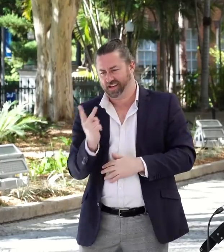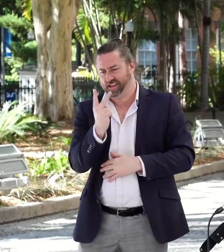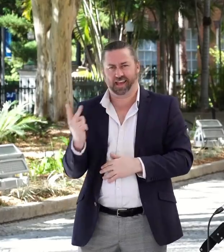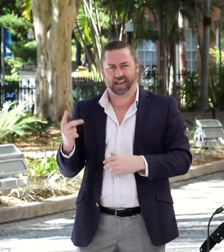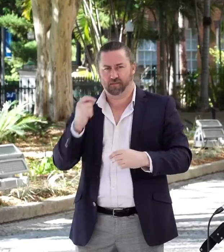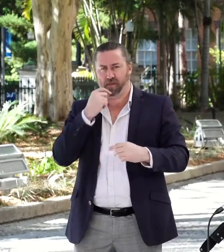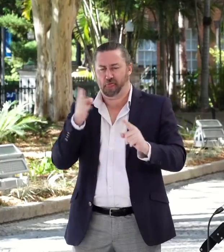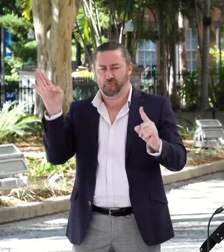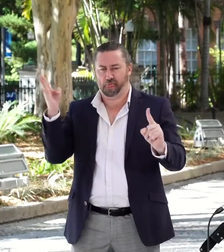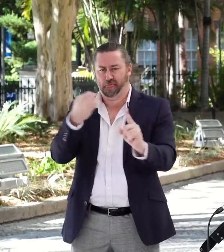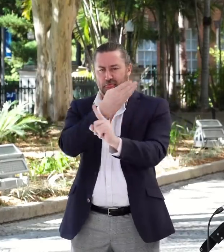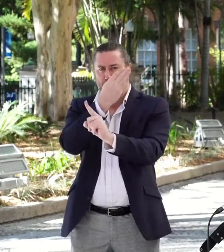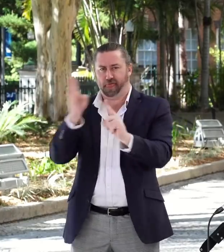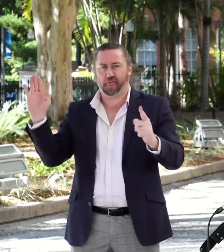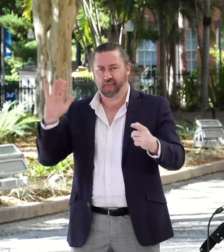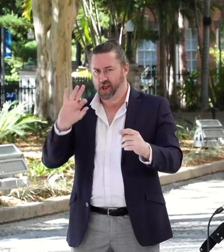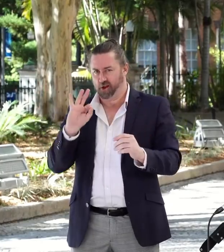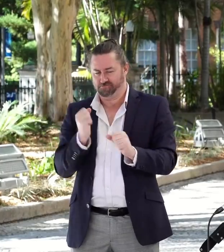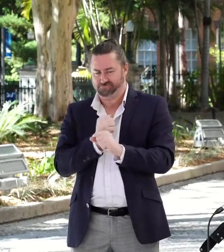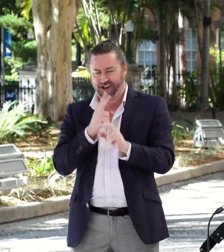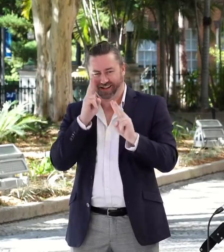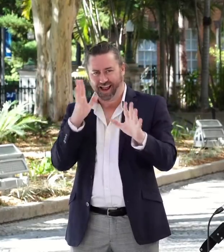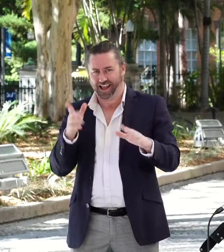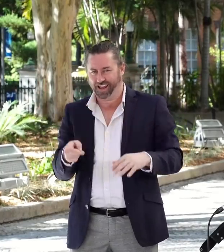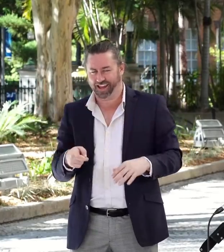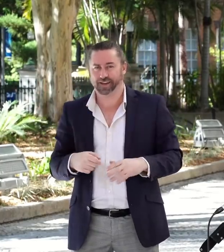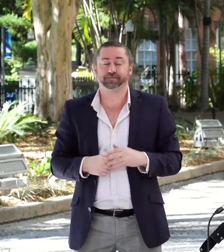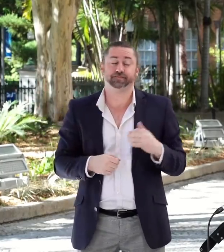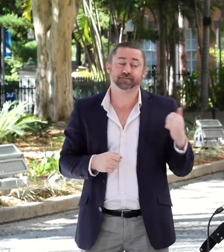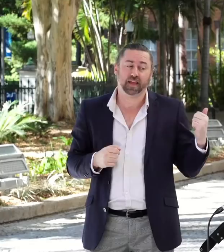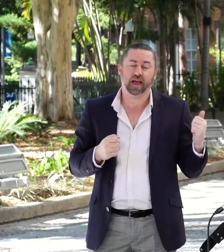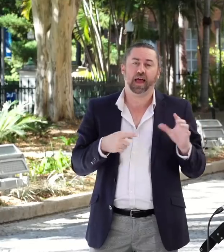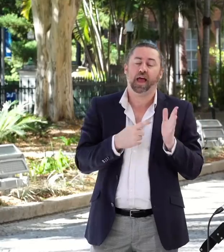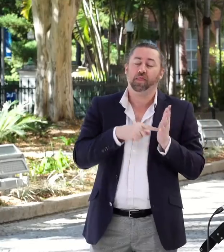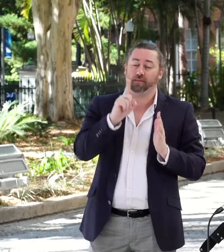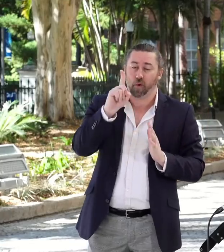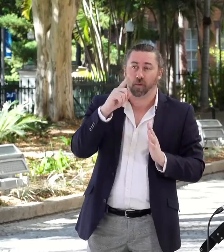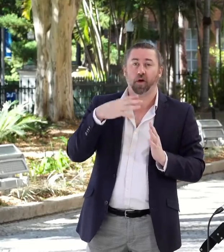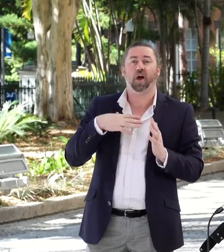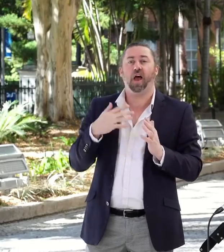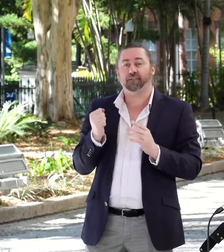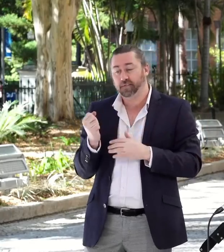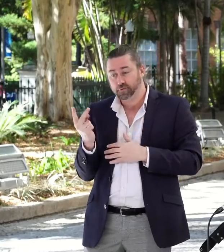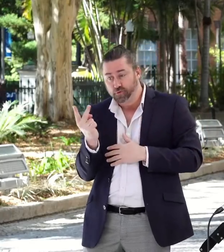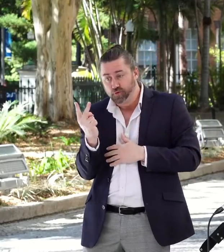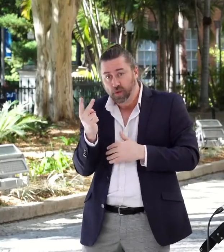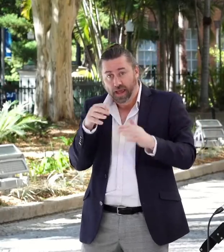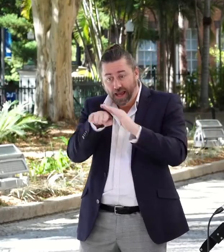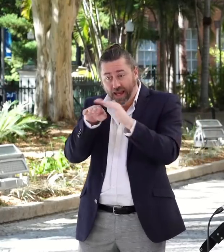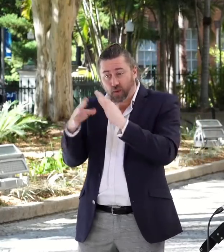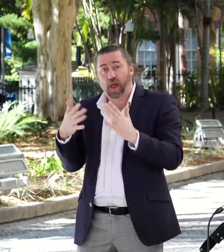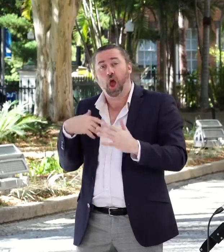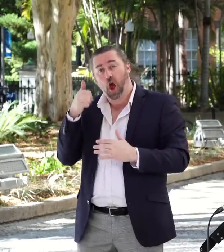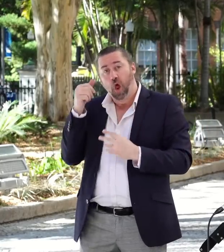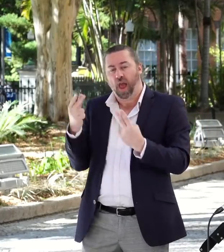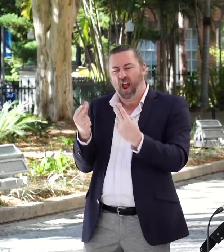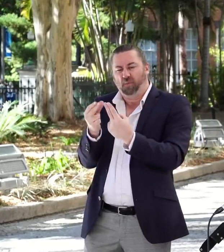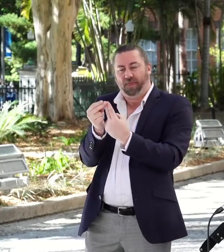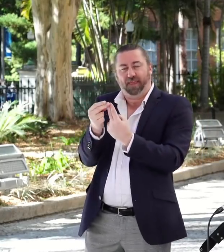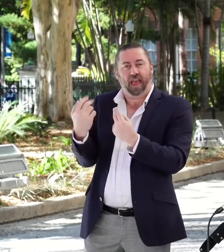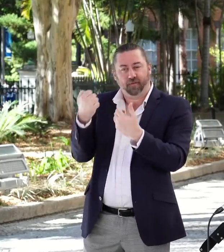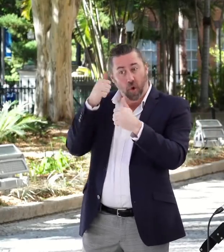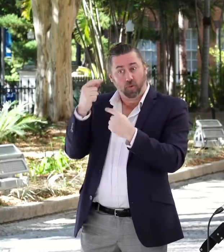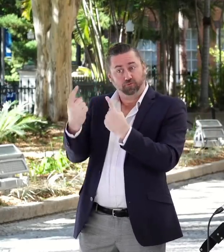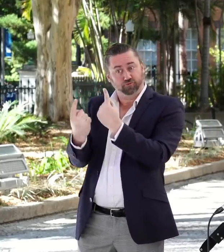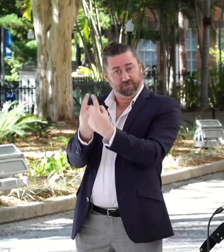Yep, so as Dr. Young has said previously, our focus at the moment is trying to contact trace these two people. We know they are associates